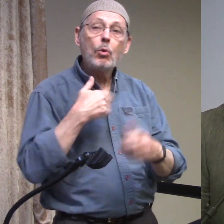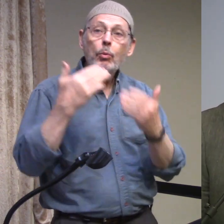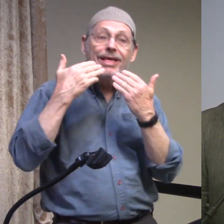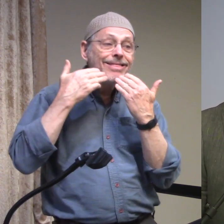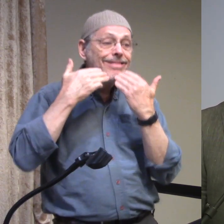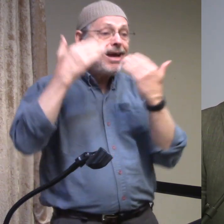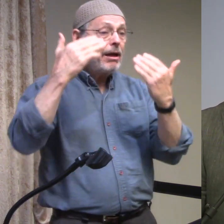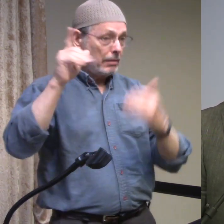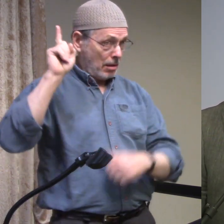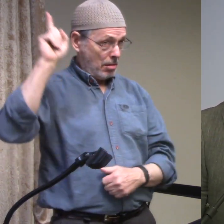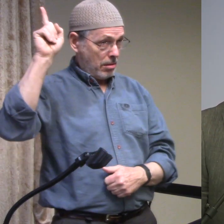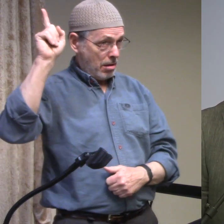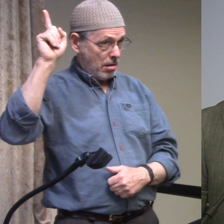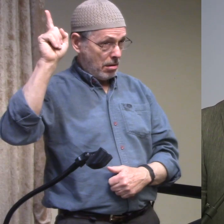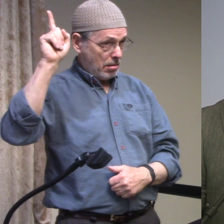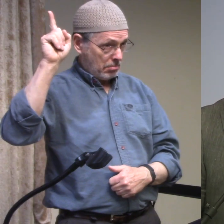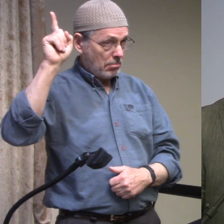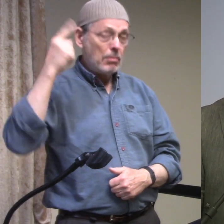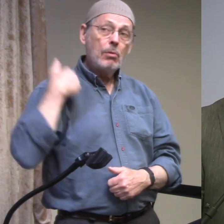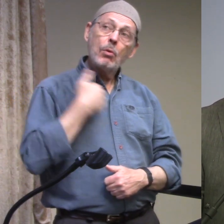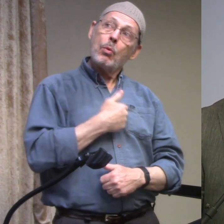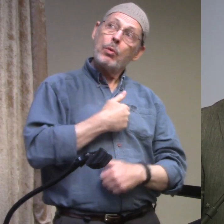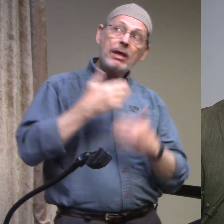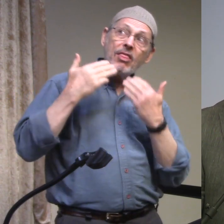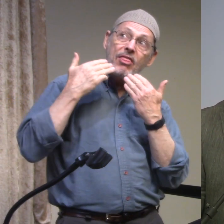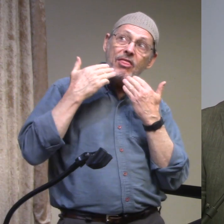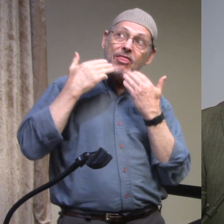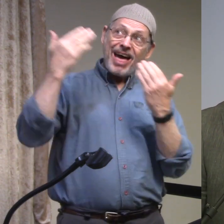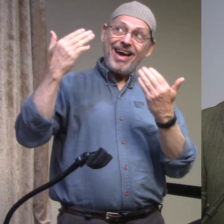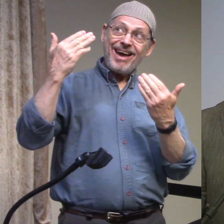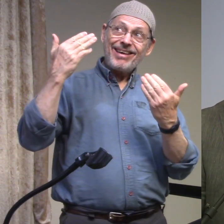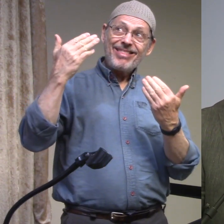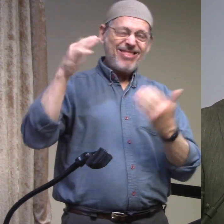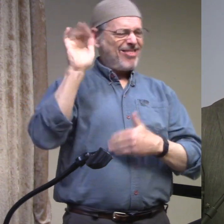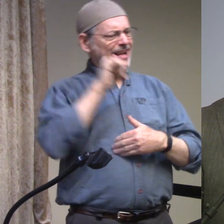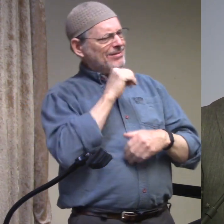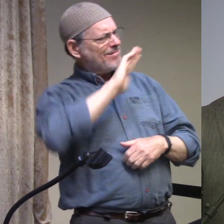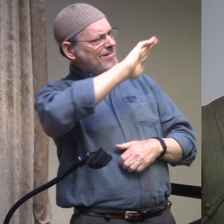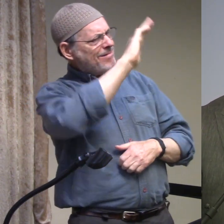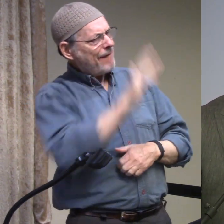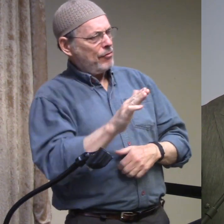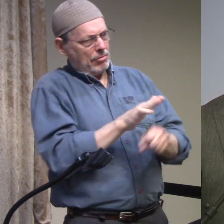Allah, and our thanks will never be enough.